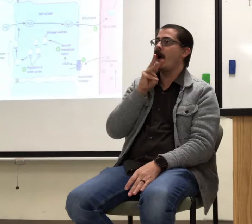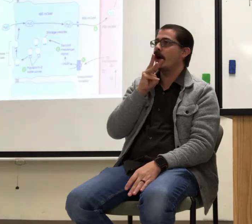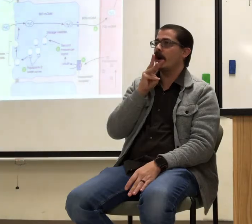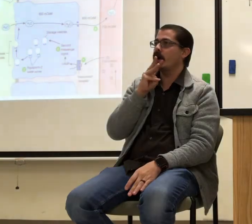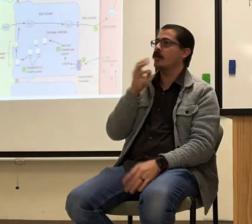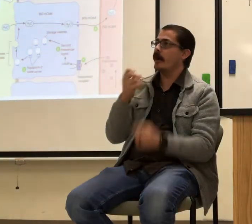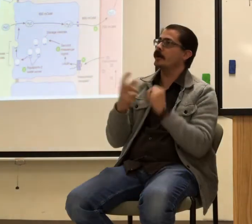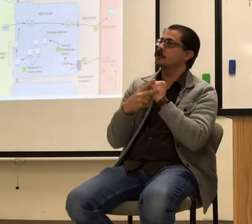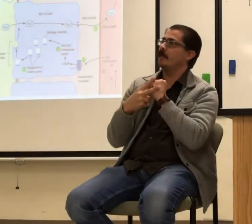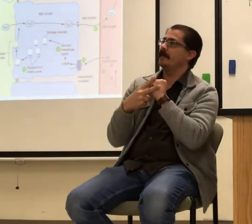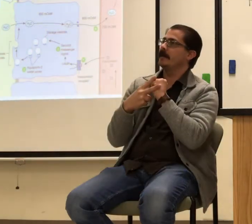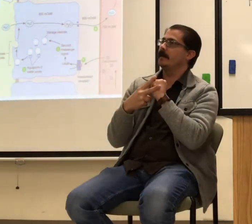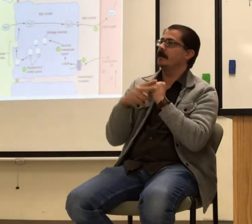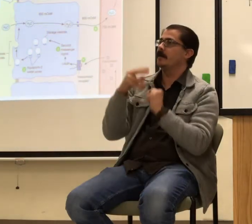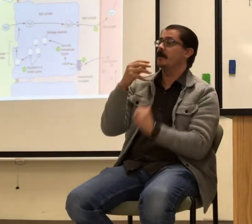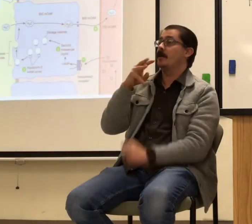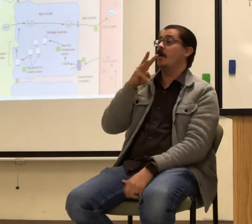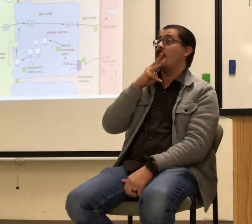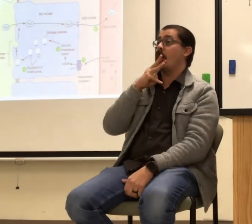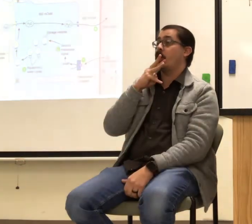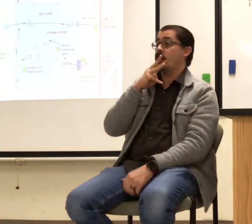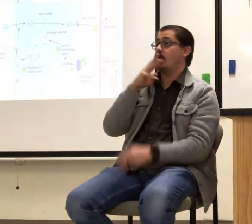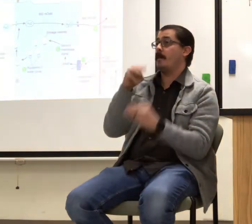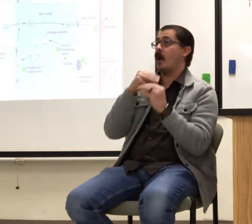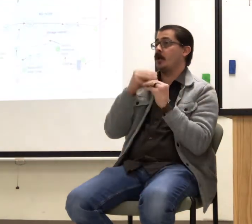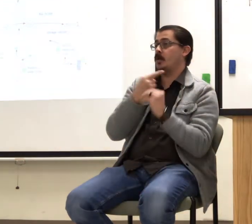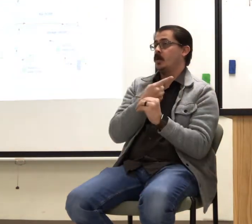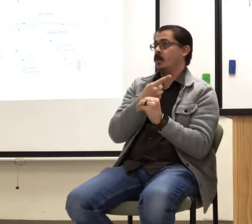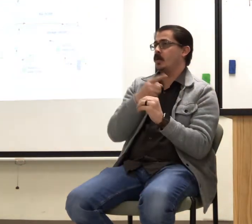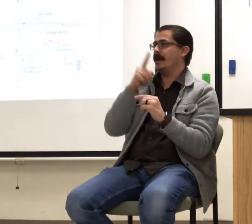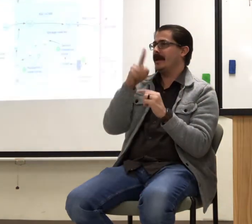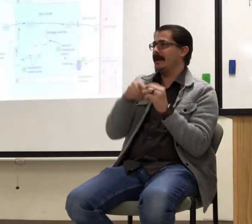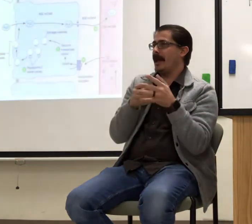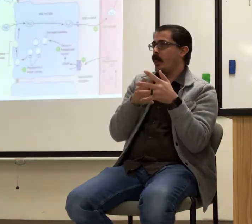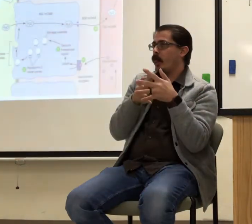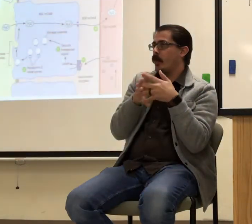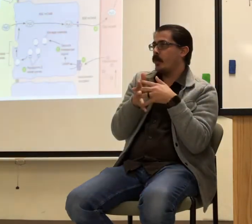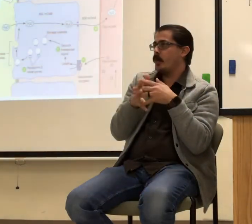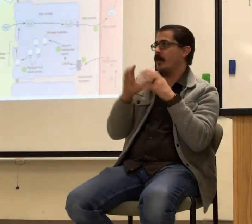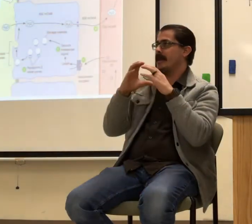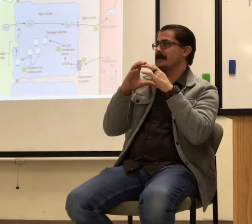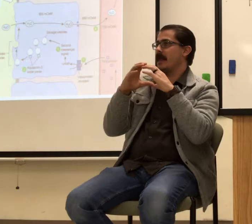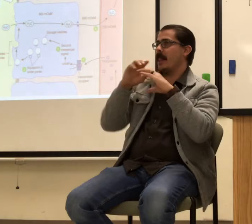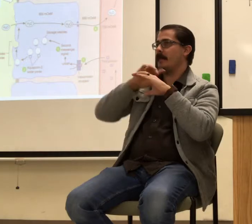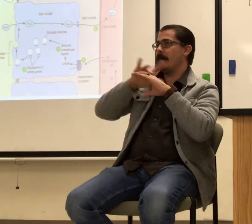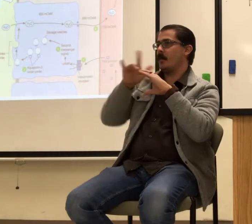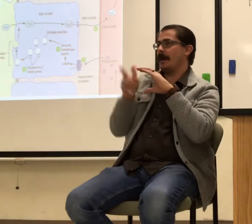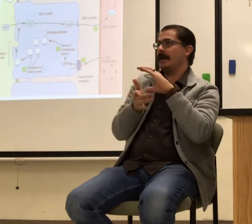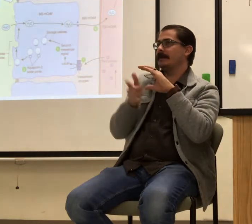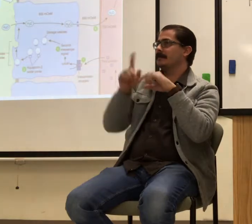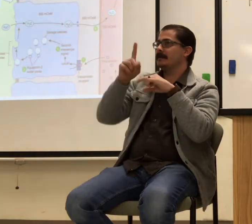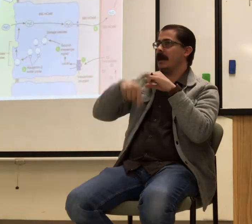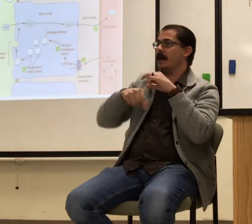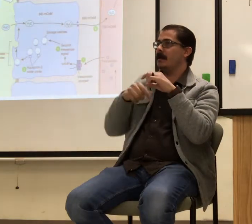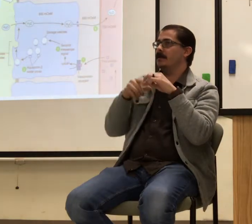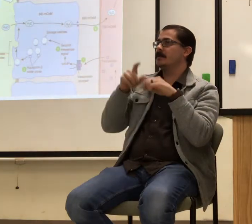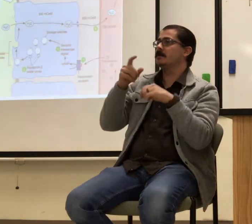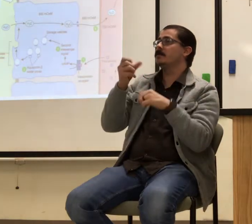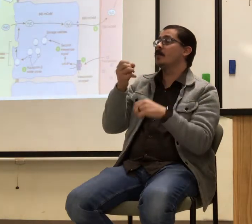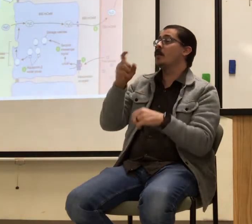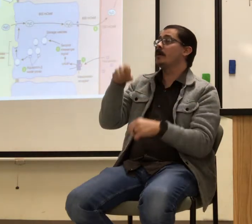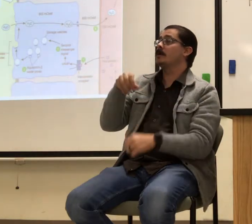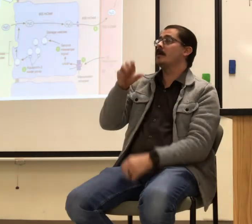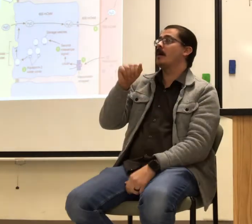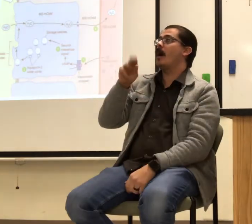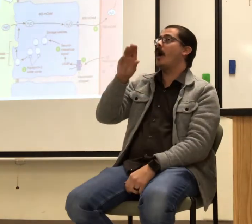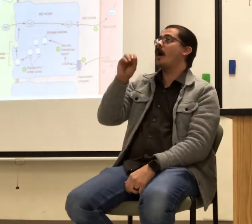it. So if there's a water molecule here, it can't get through the cell membrane on either side. So it needs the aquaporin